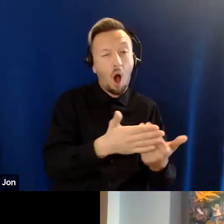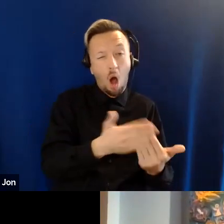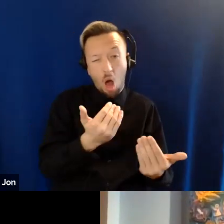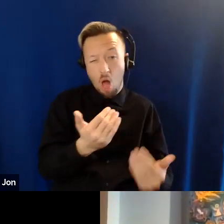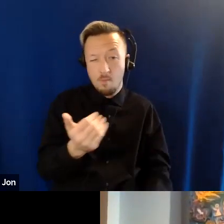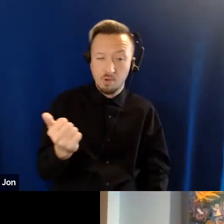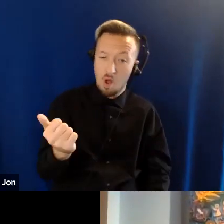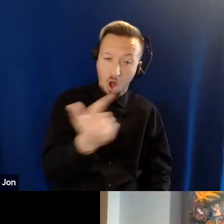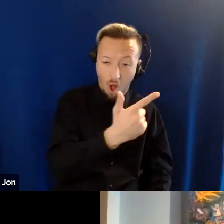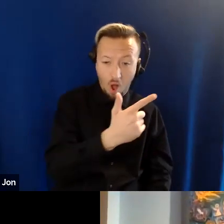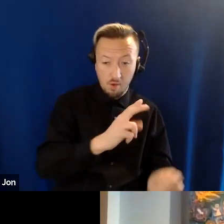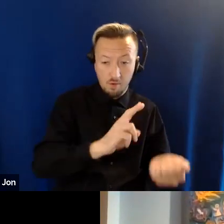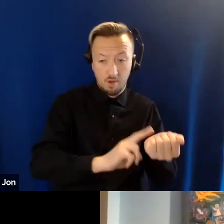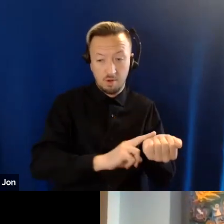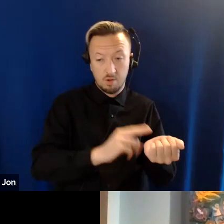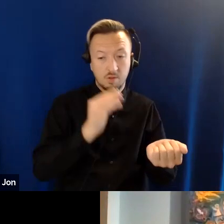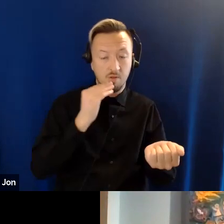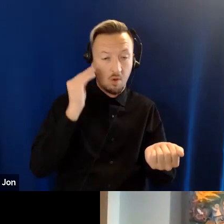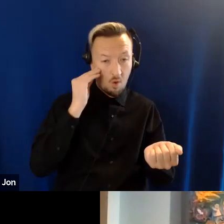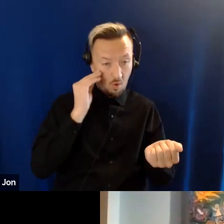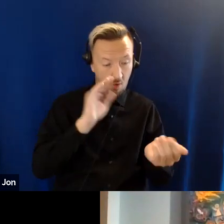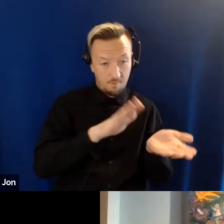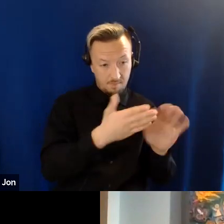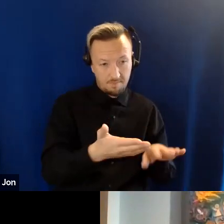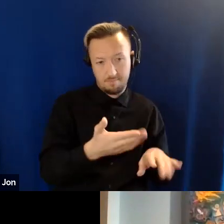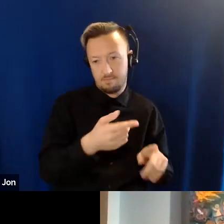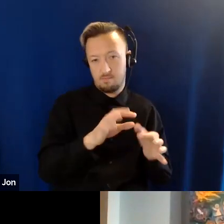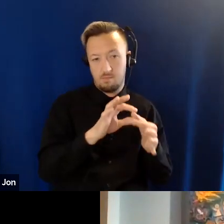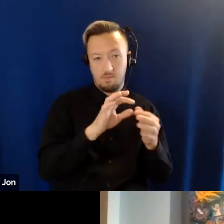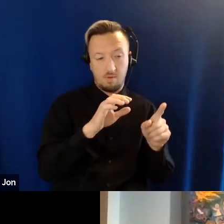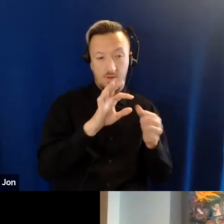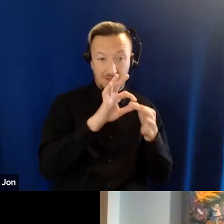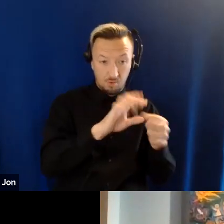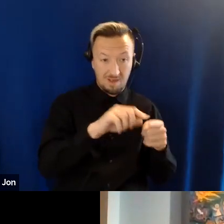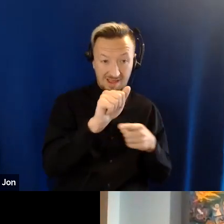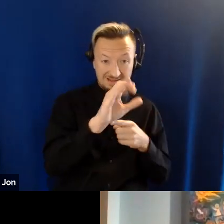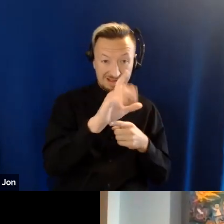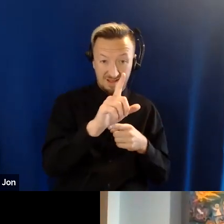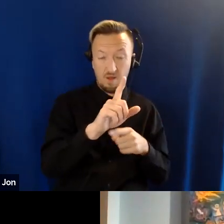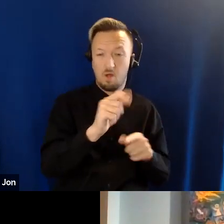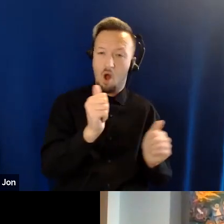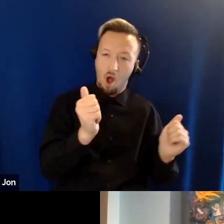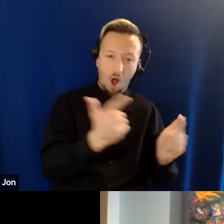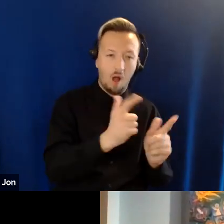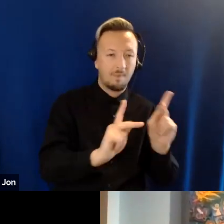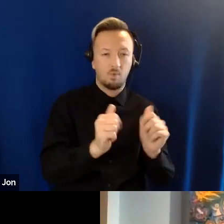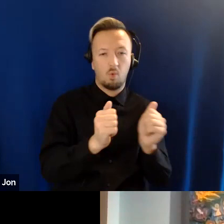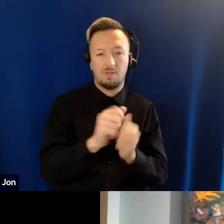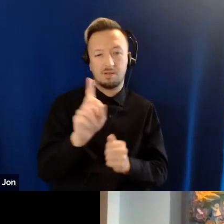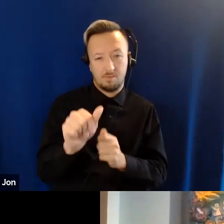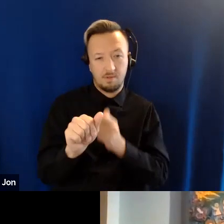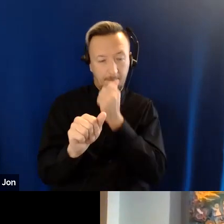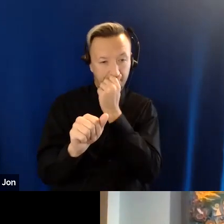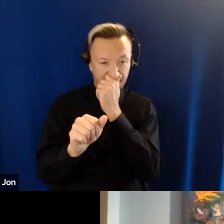of them, according to the ACLU, are in fact people with disabilities. Huge